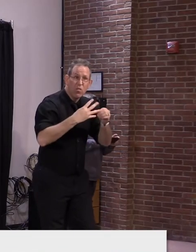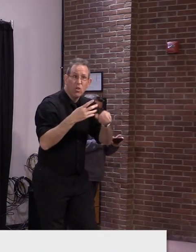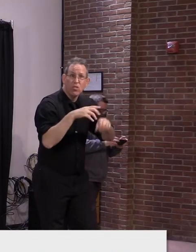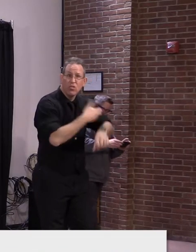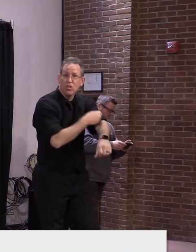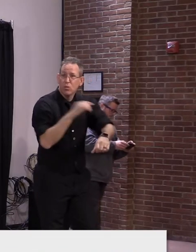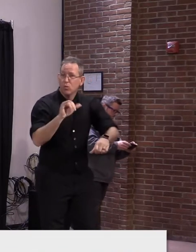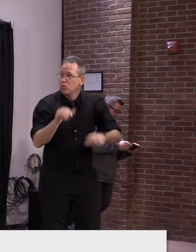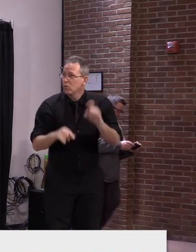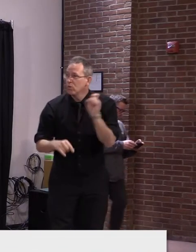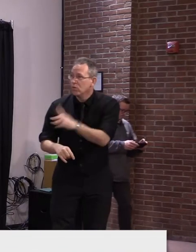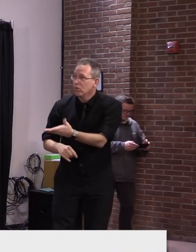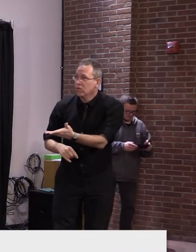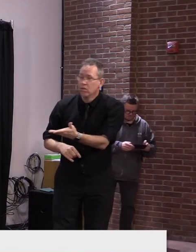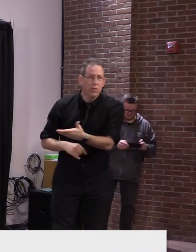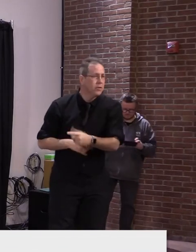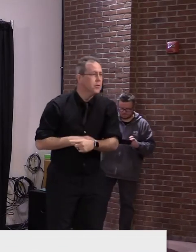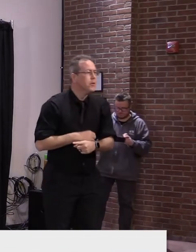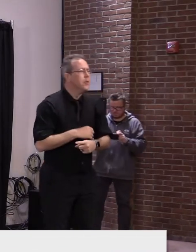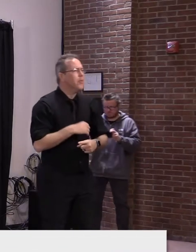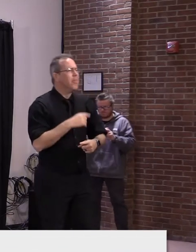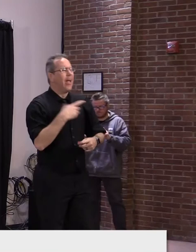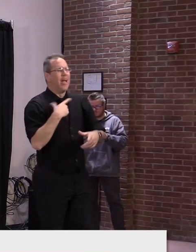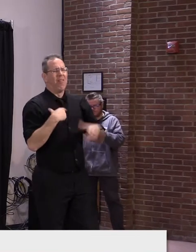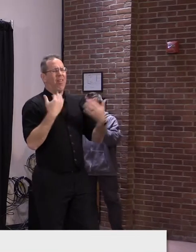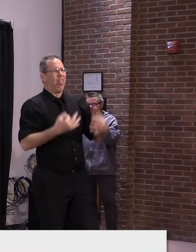time. If we believe